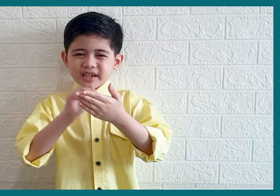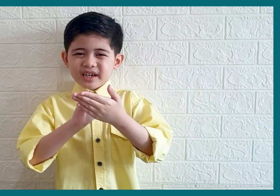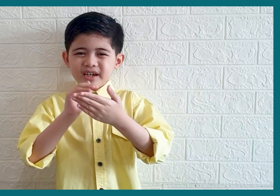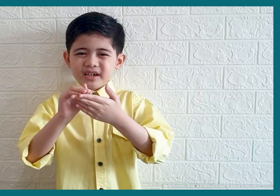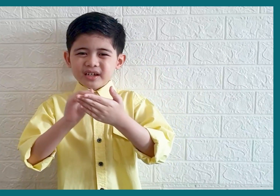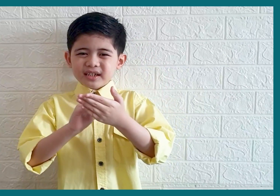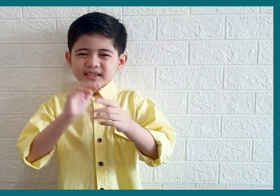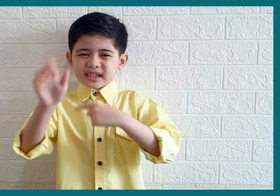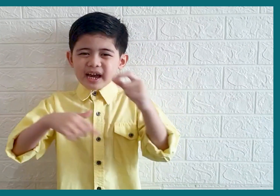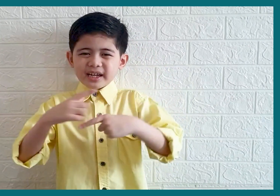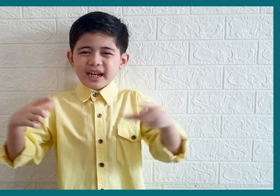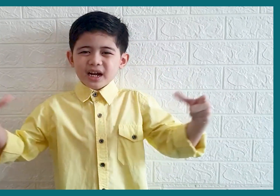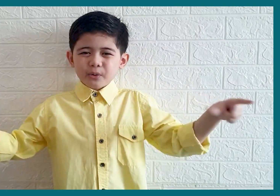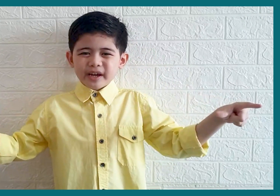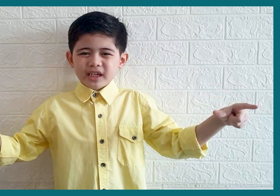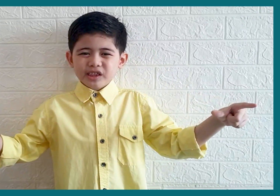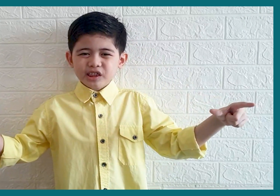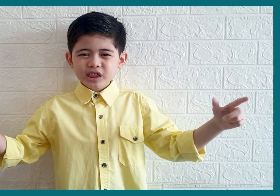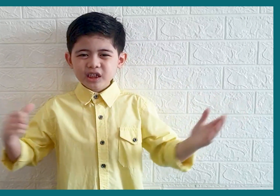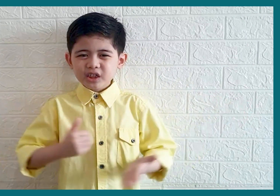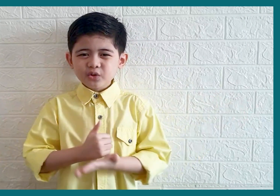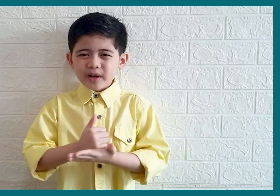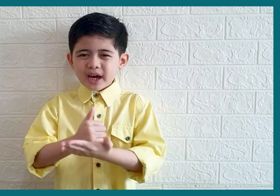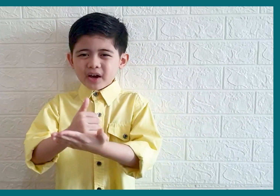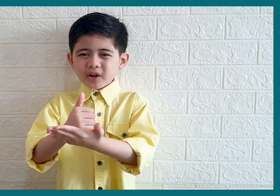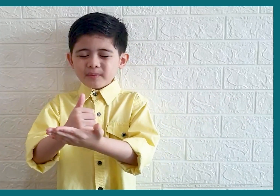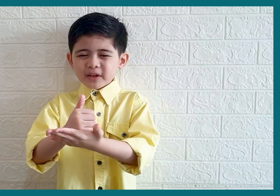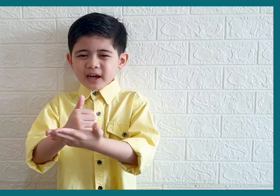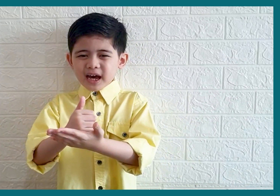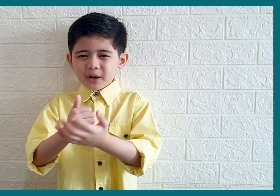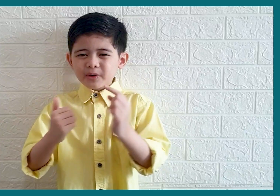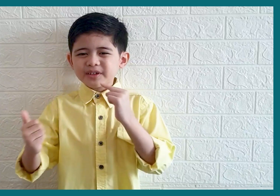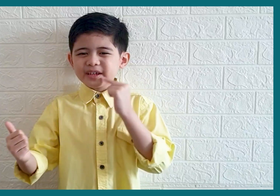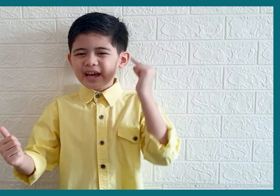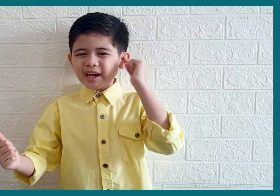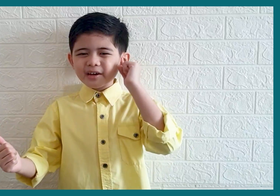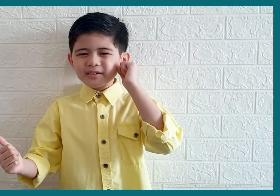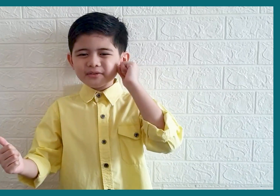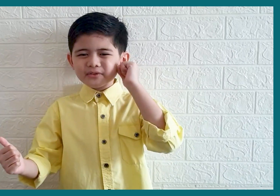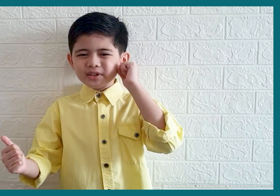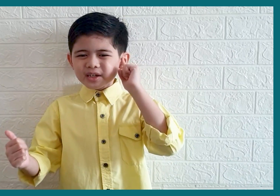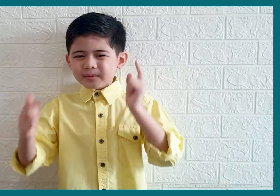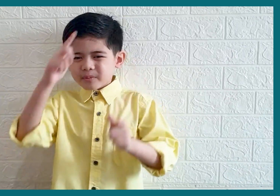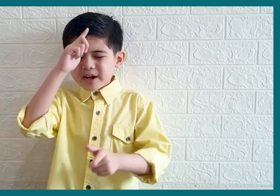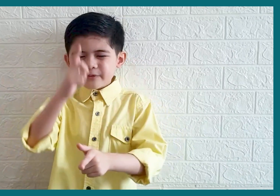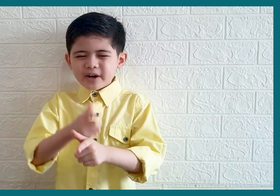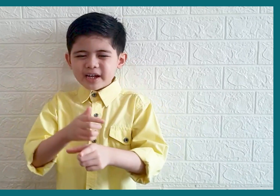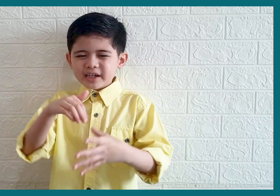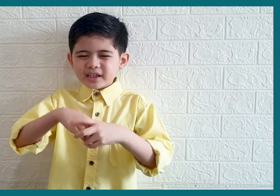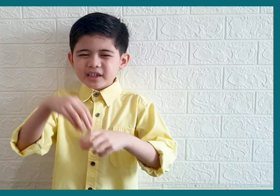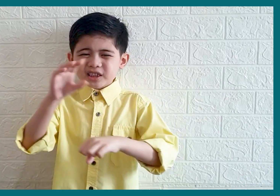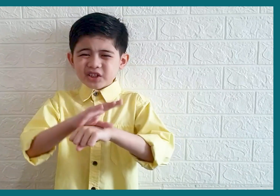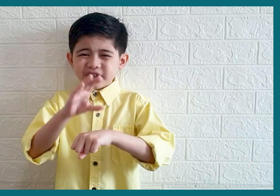sign language to help our deaf brethren in the church